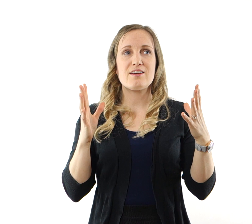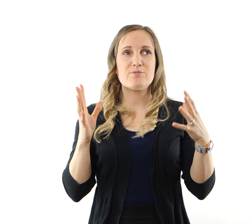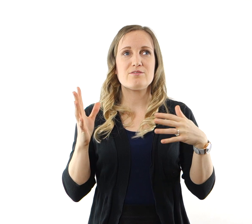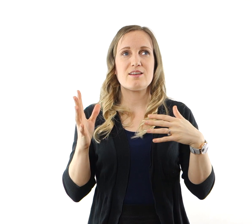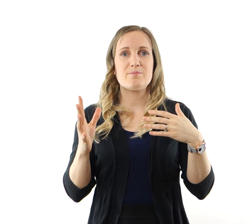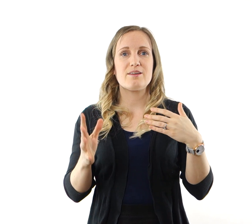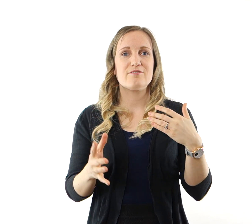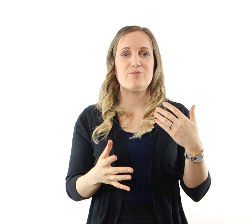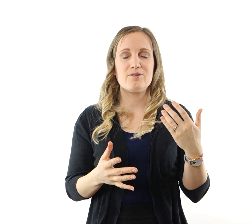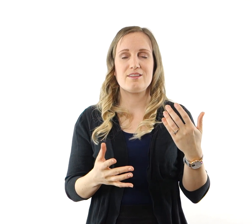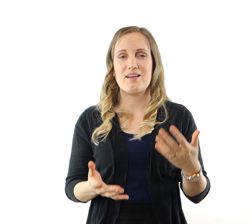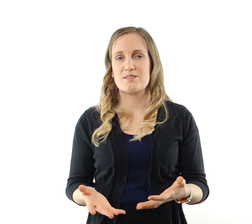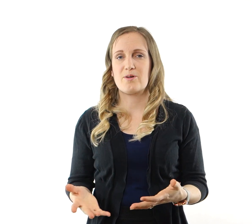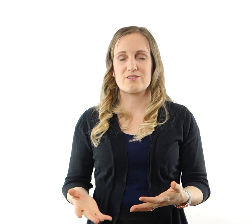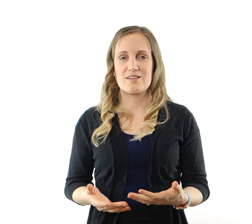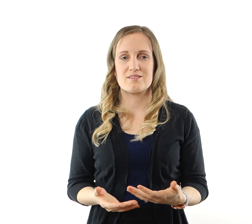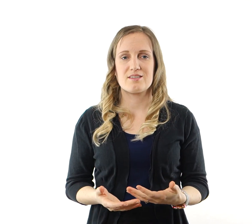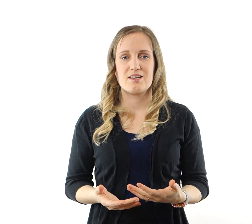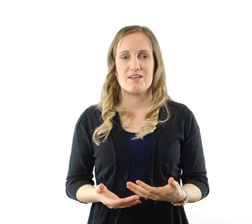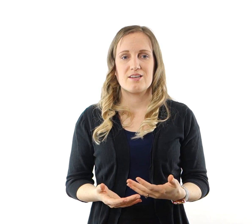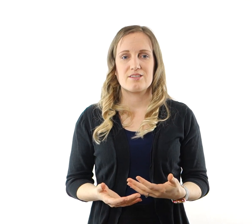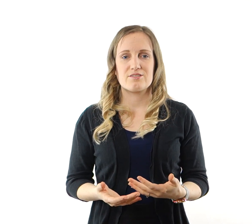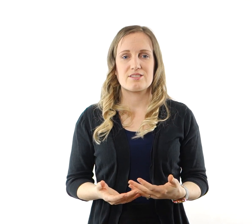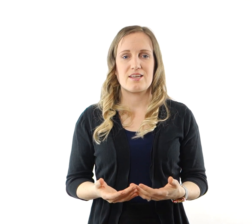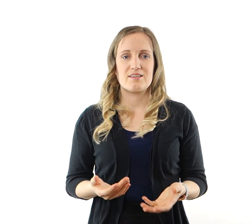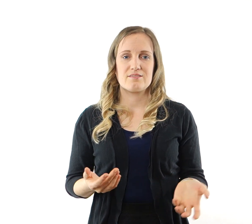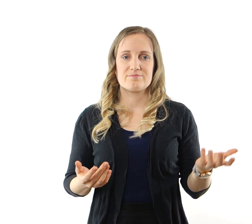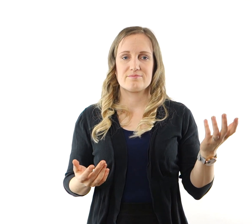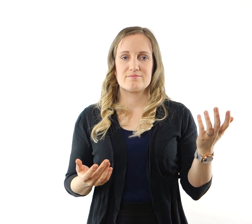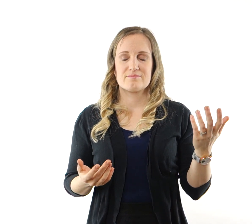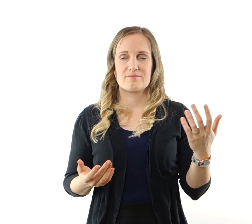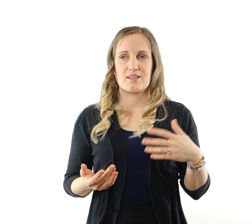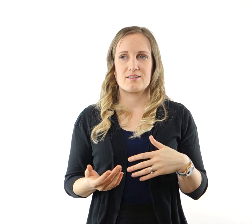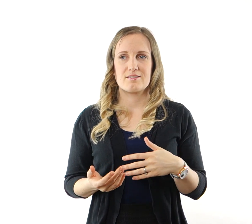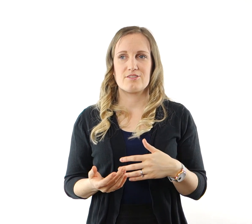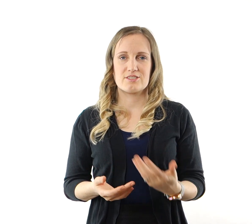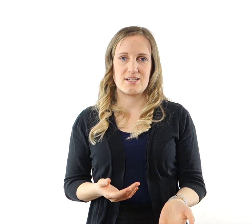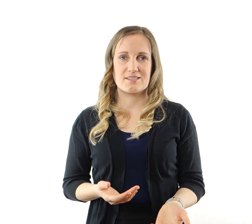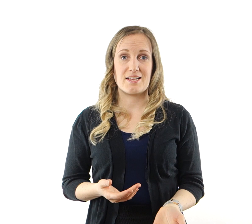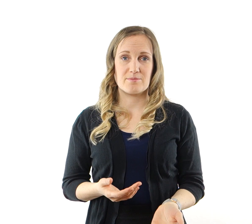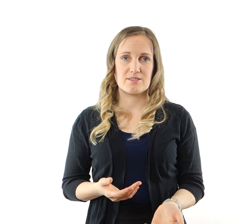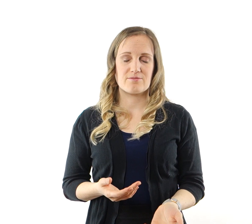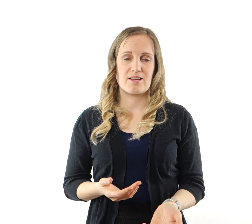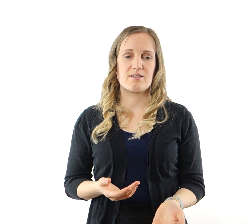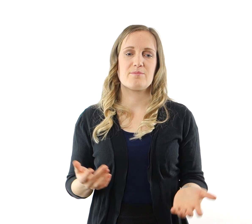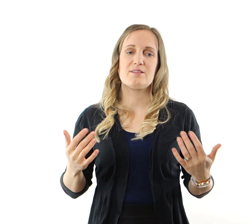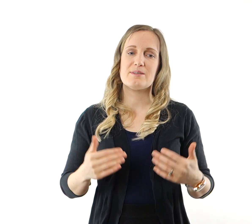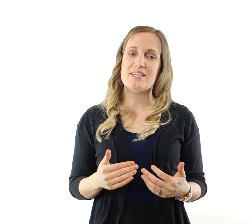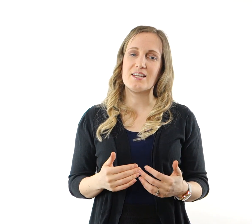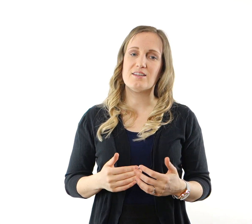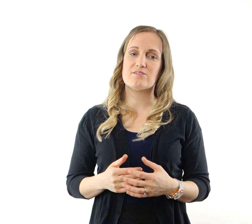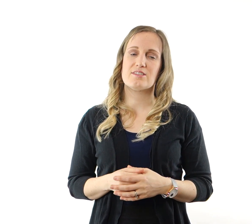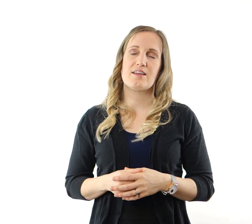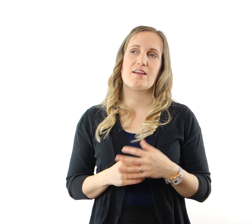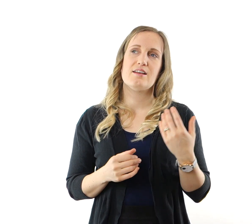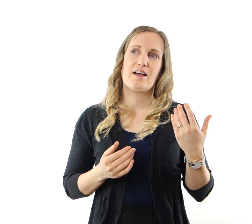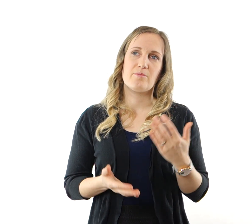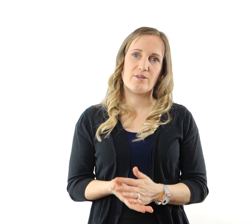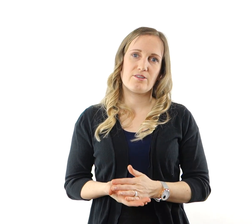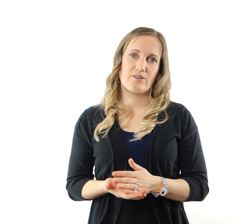eyebrows up for the last parts because you're saying statements, right? But the beginning, you're saying, I wonder when